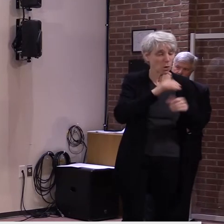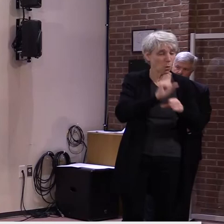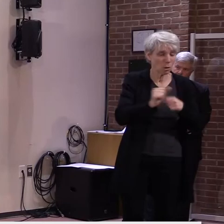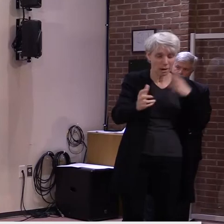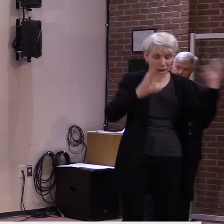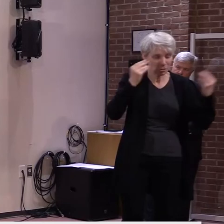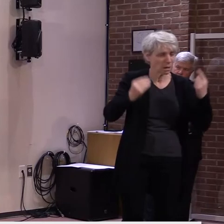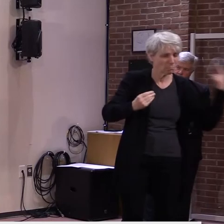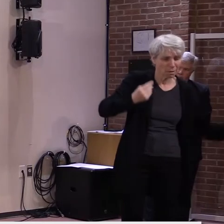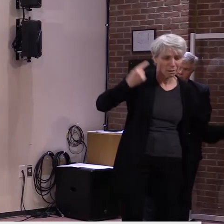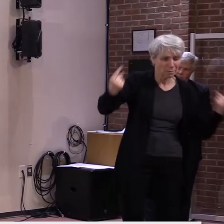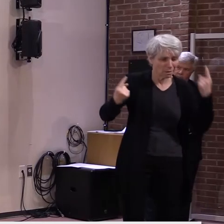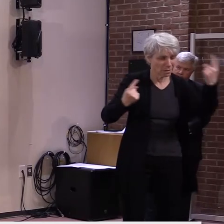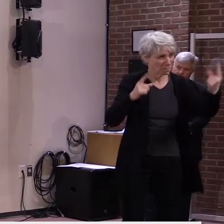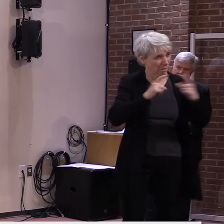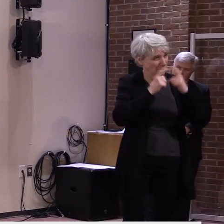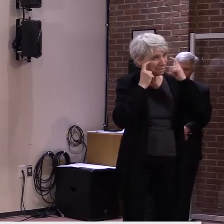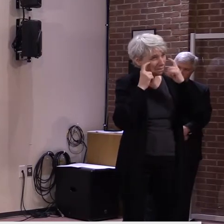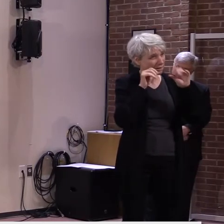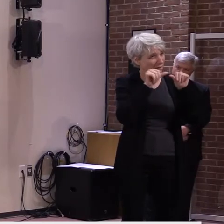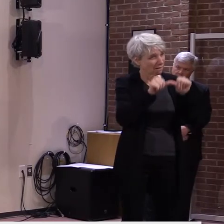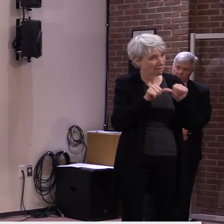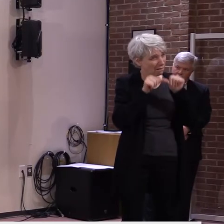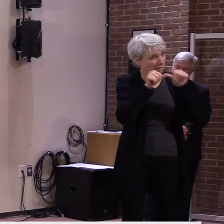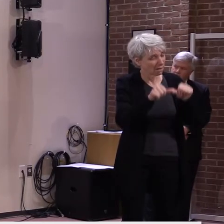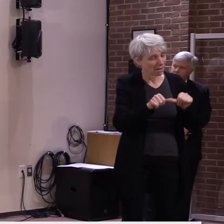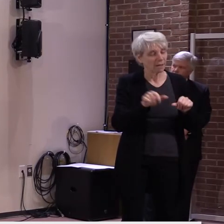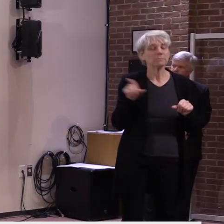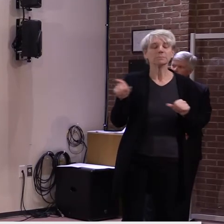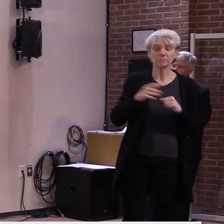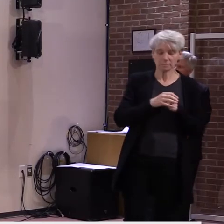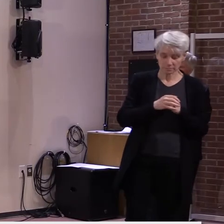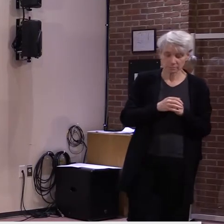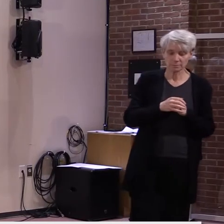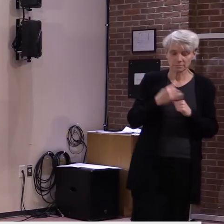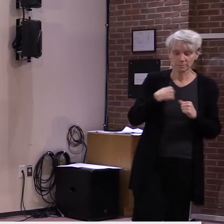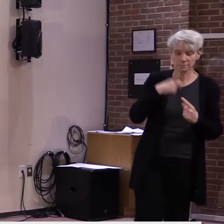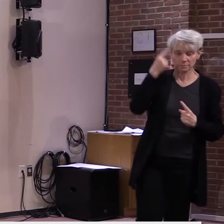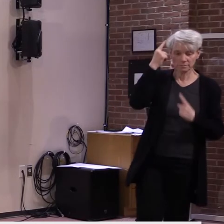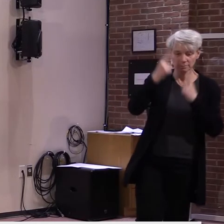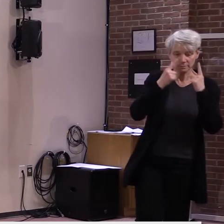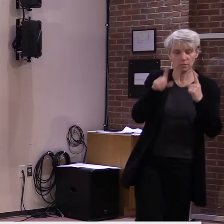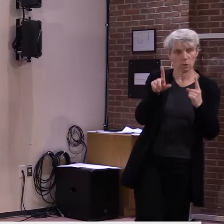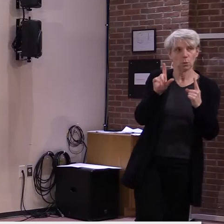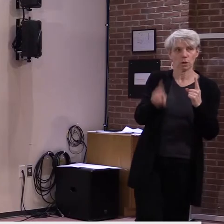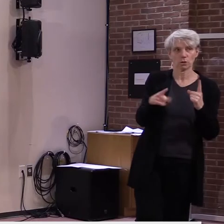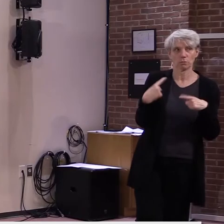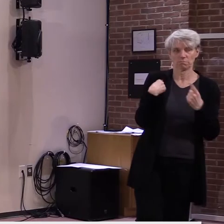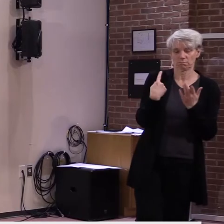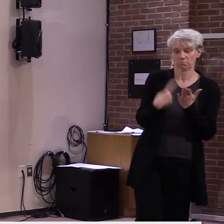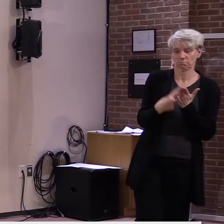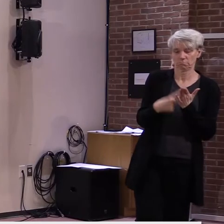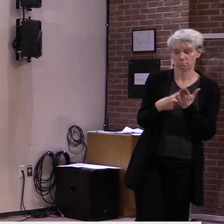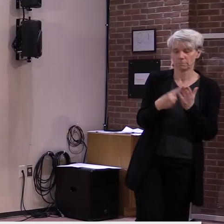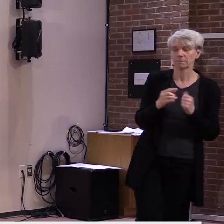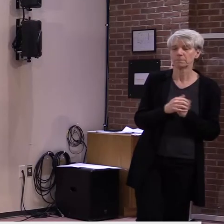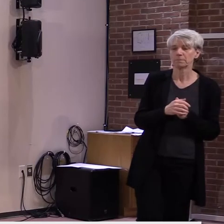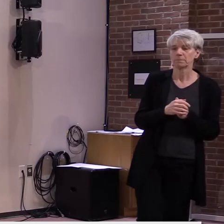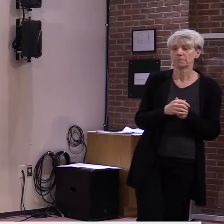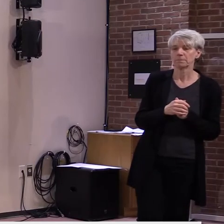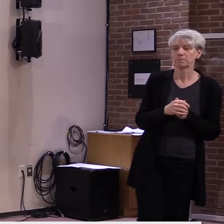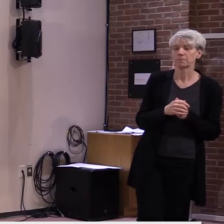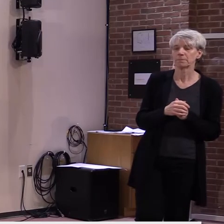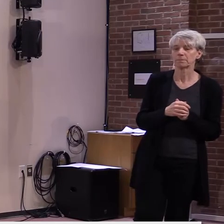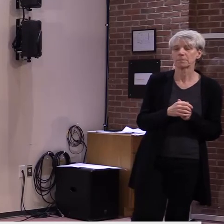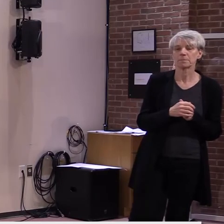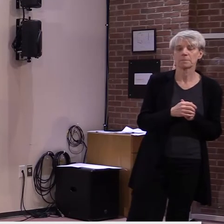We are, contemplating all those questions as we speak. Certainly, when the restrictions